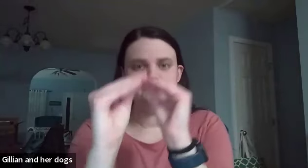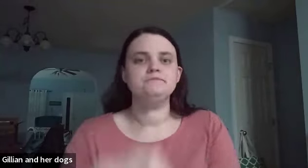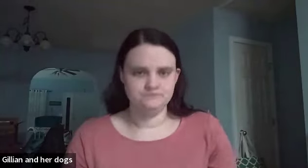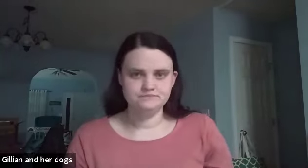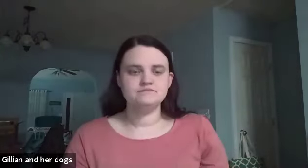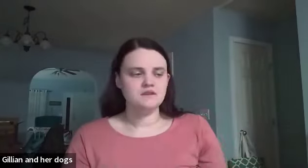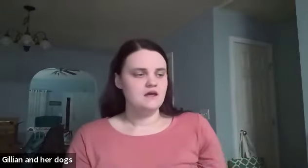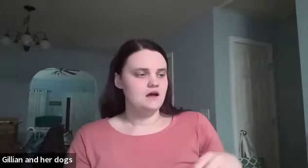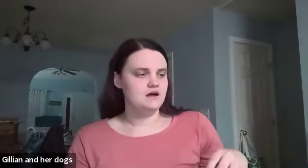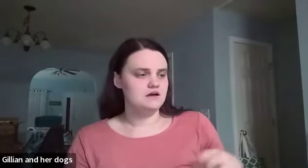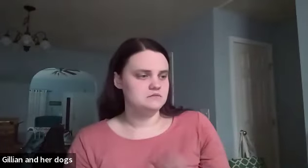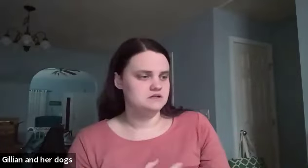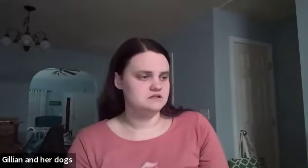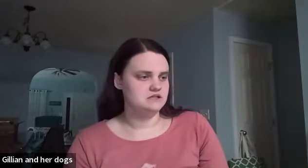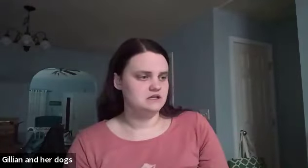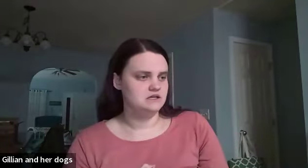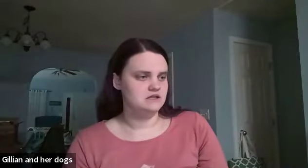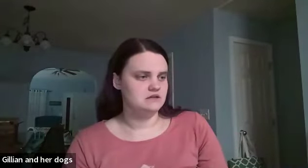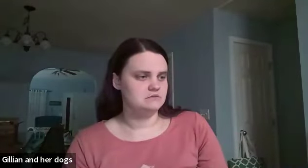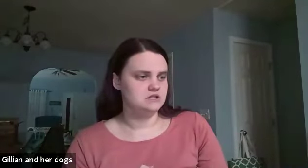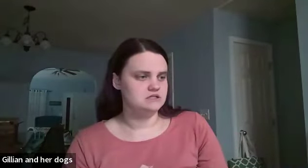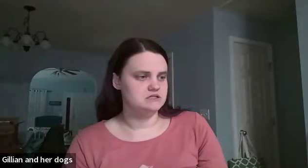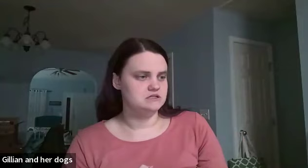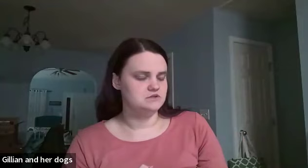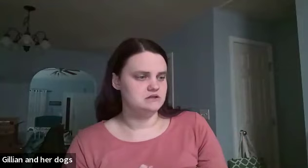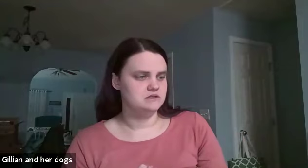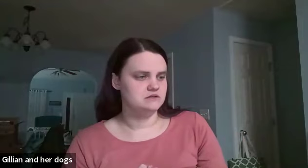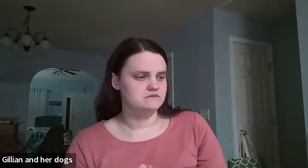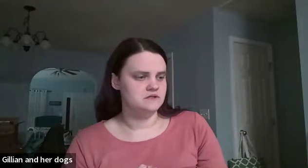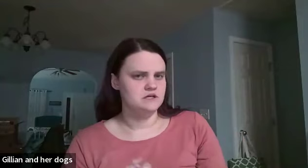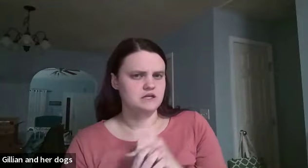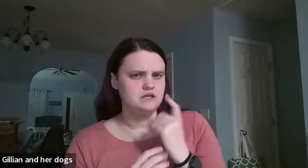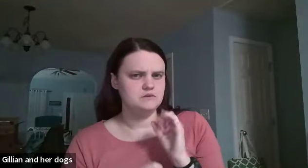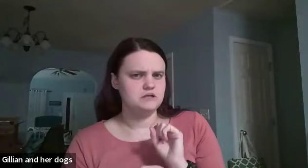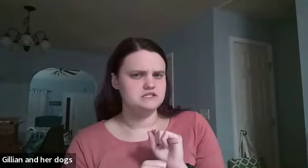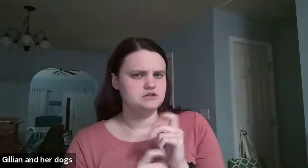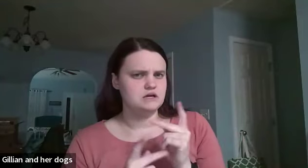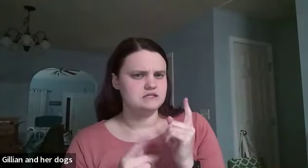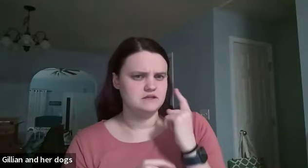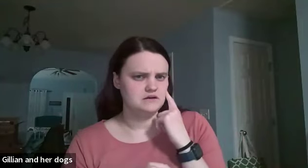Okay. Let's see, any other places? I'm trying to think of any other places you guys can think